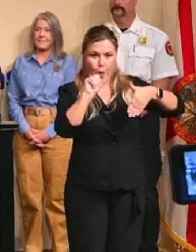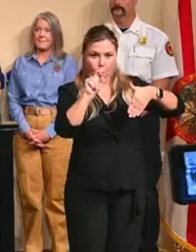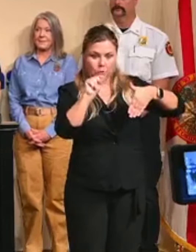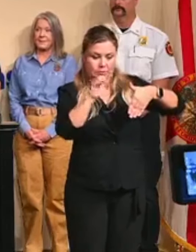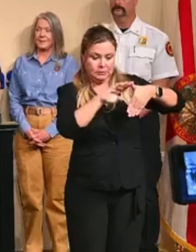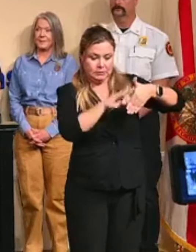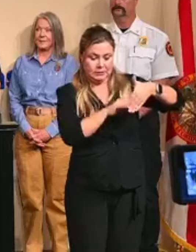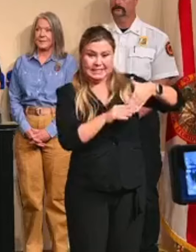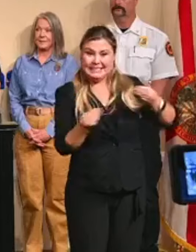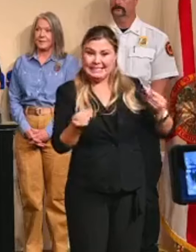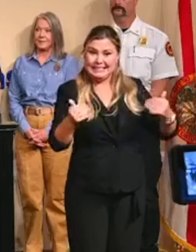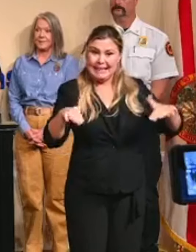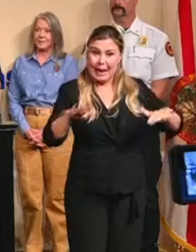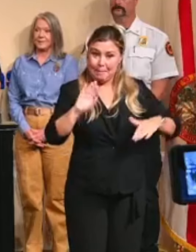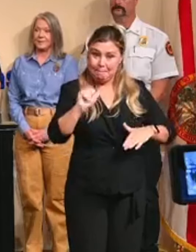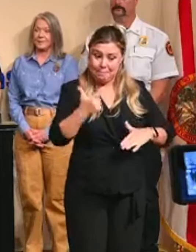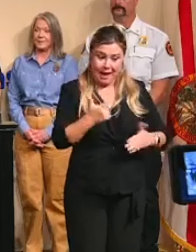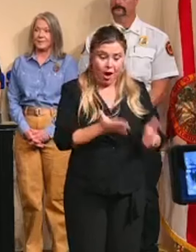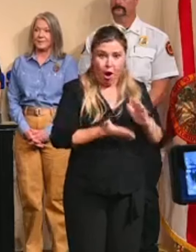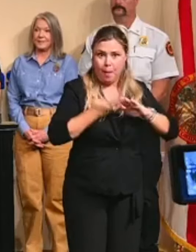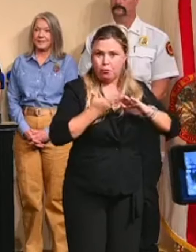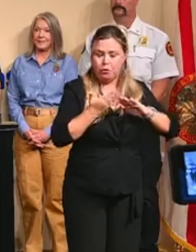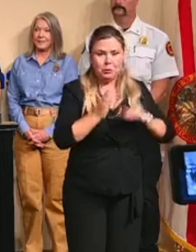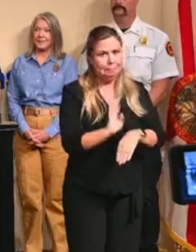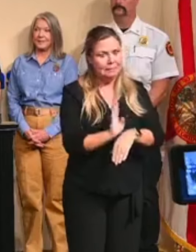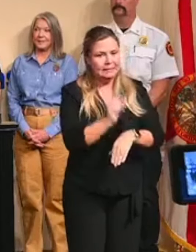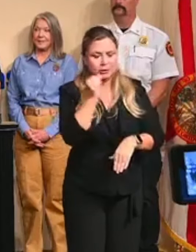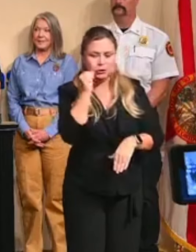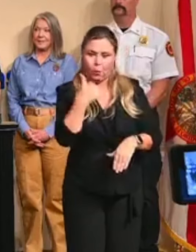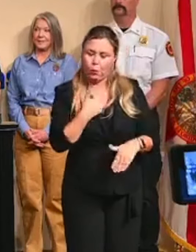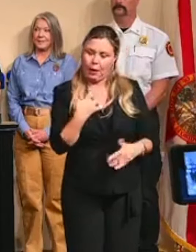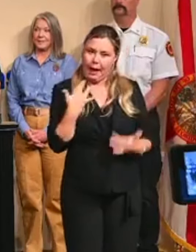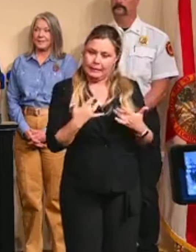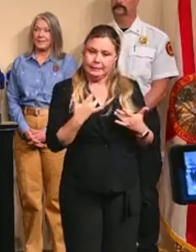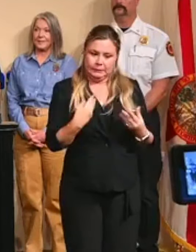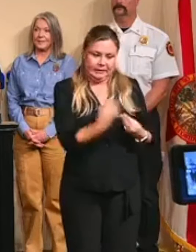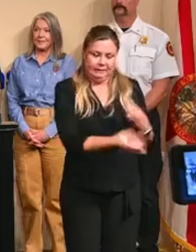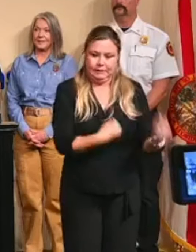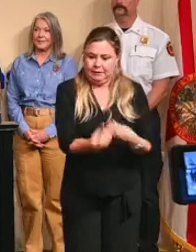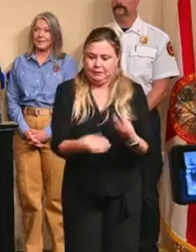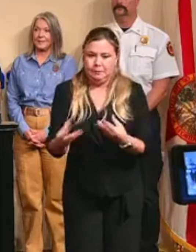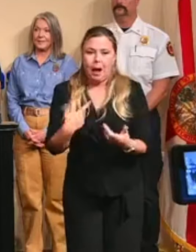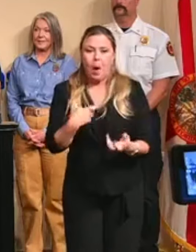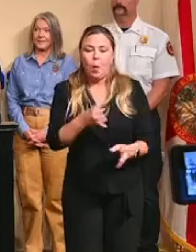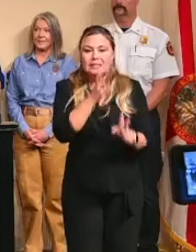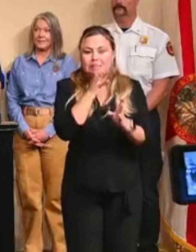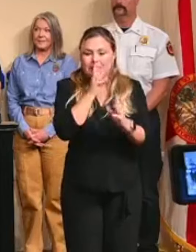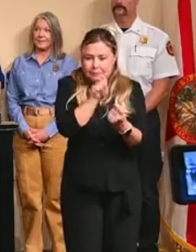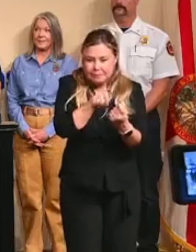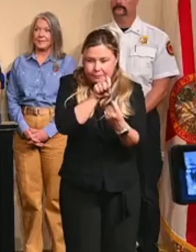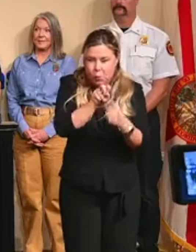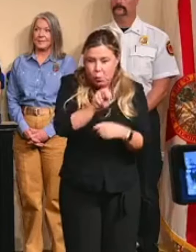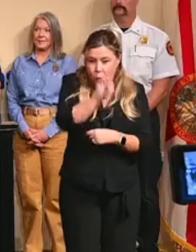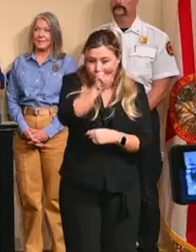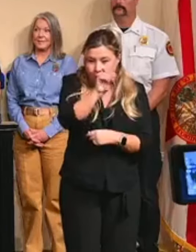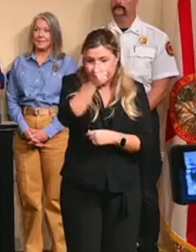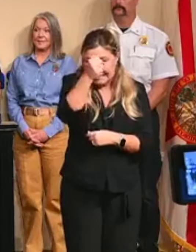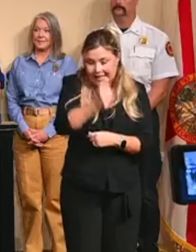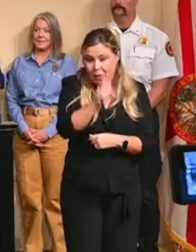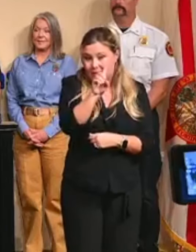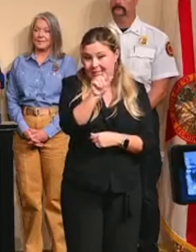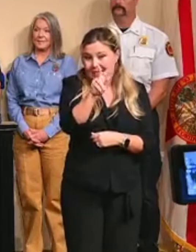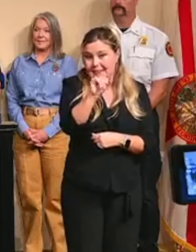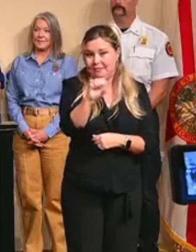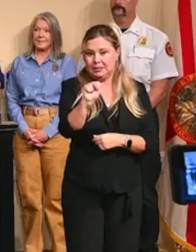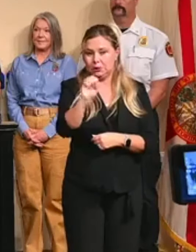sandbagging operations were very busy yesterday. We were happy to see that. But I want to speak specifically to the residents of North and South Davis